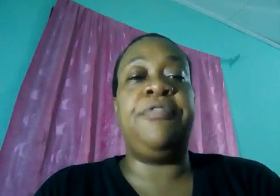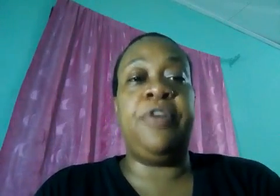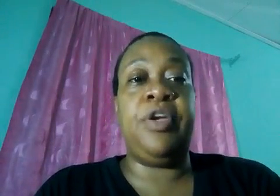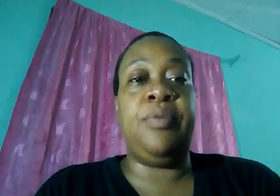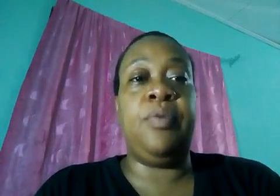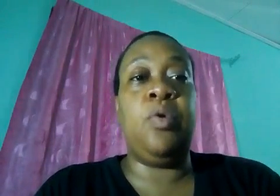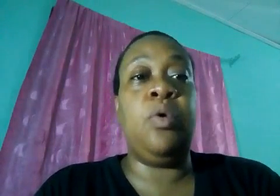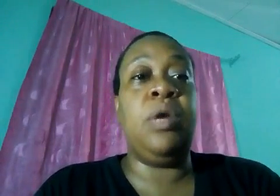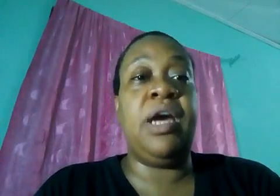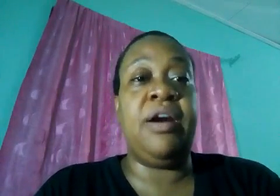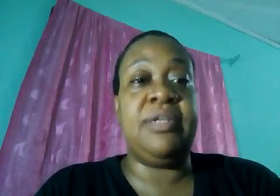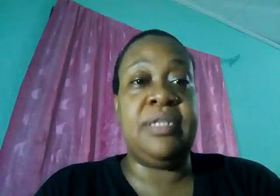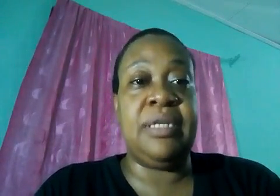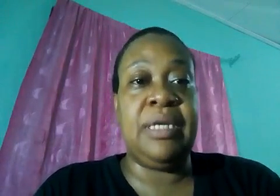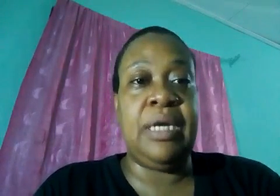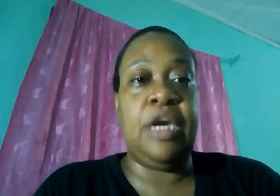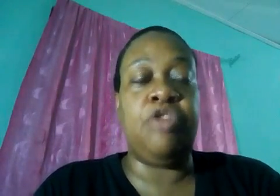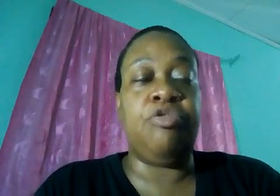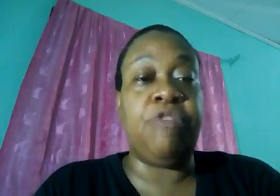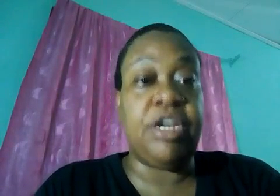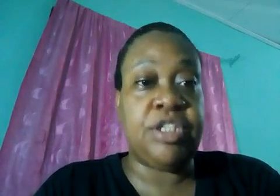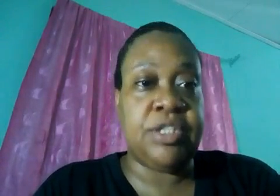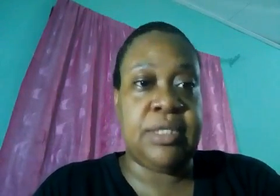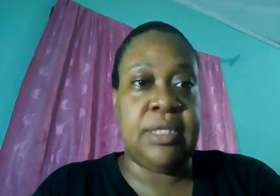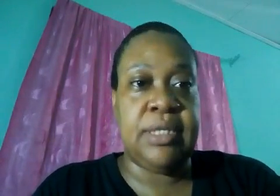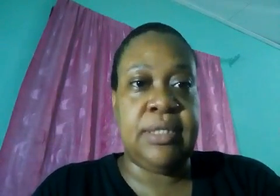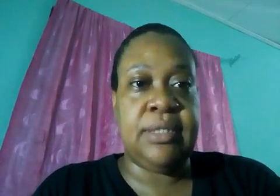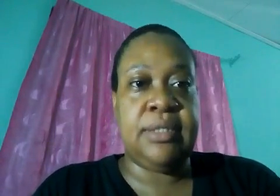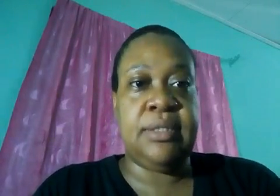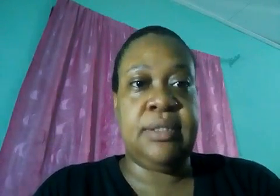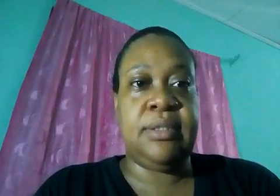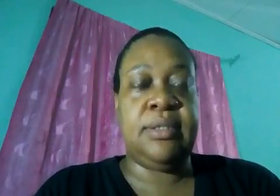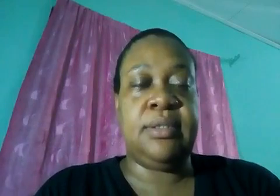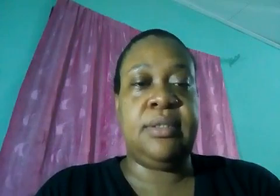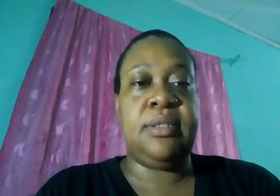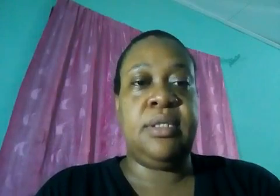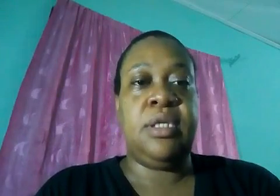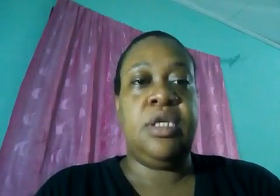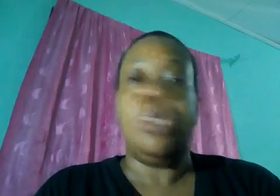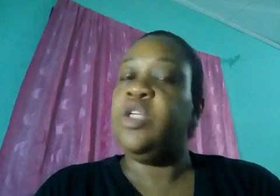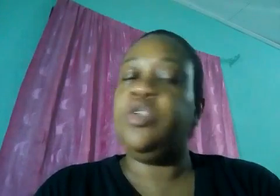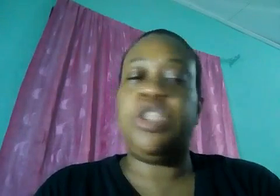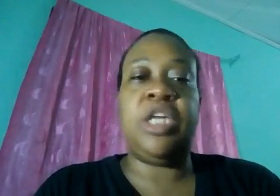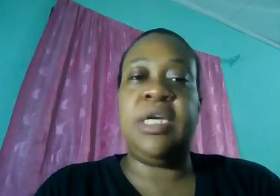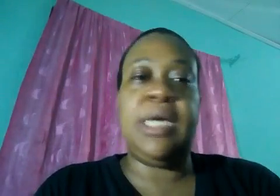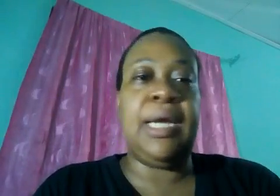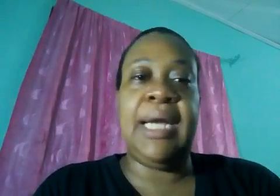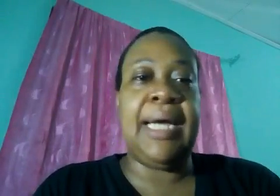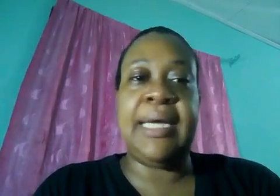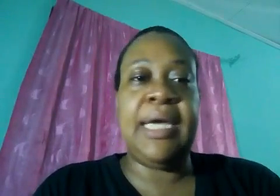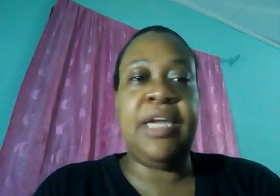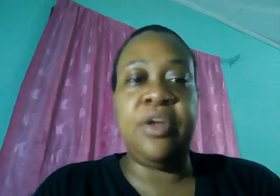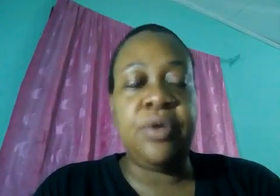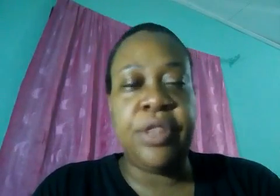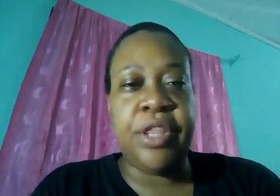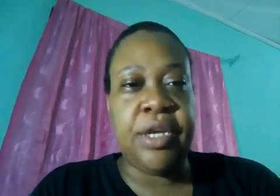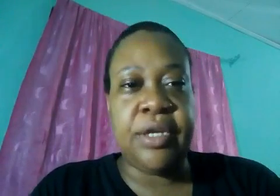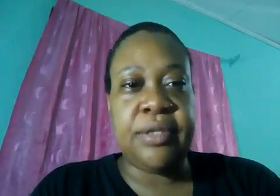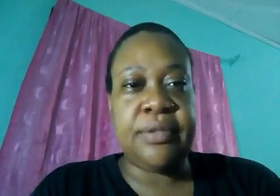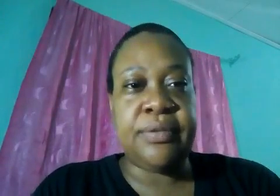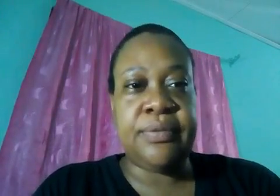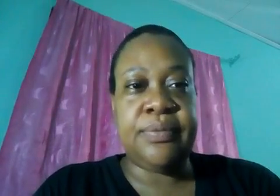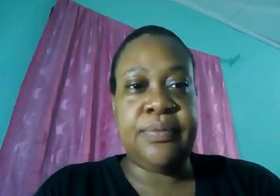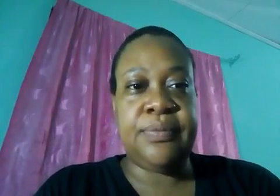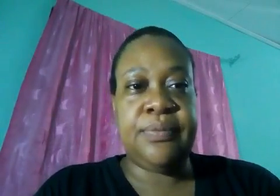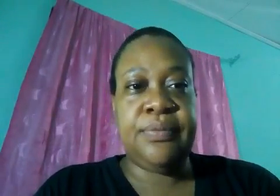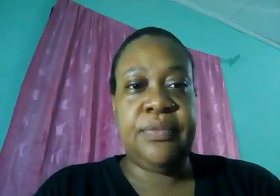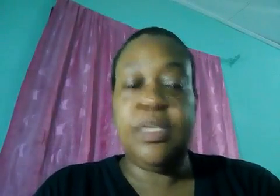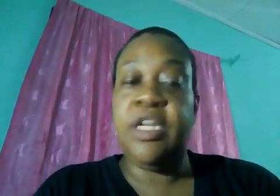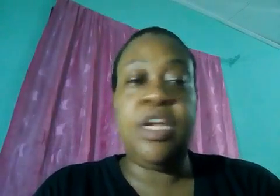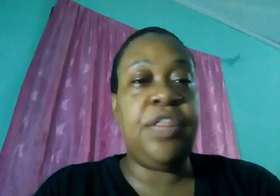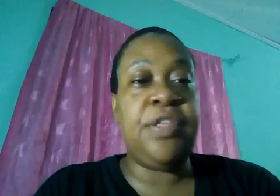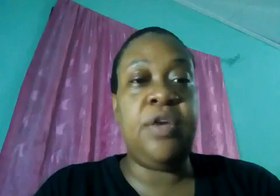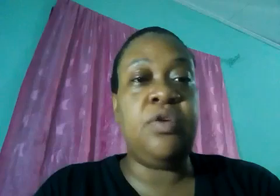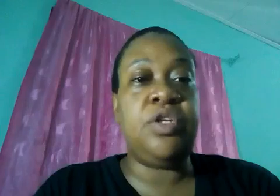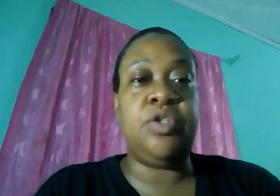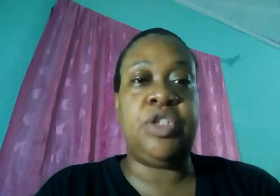him wholeheartedly and righteously, you shall not lack any good thing. Nothing good you shall